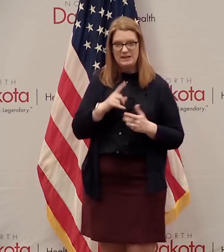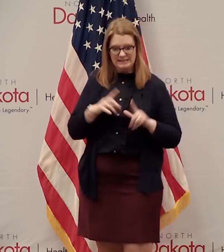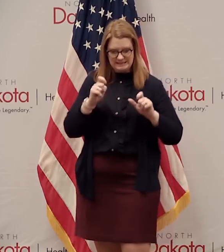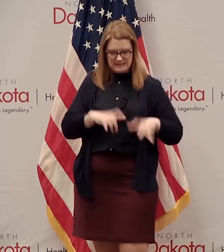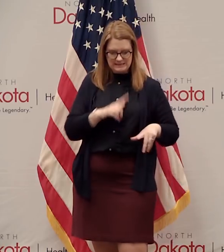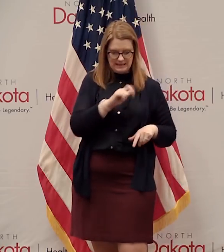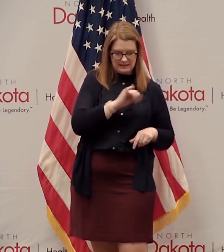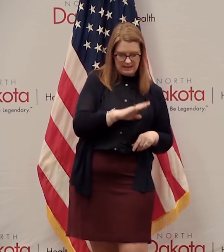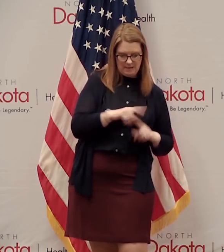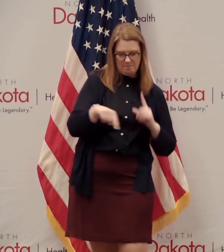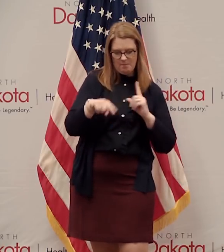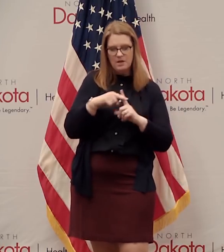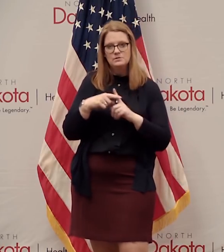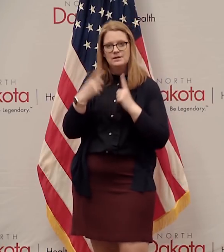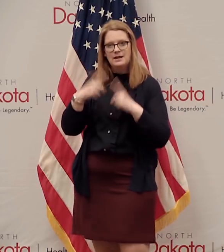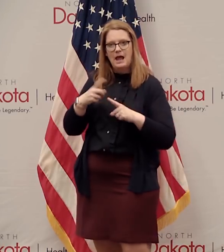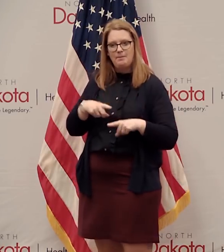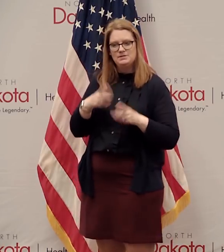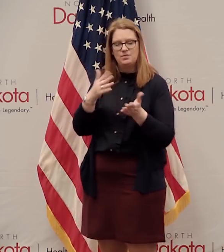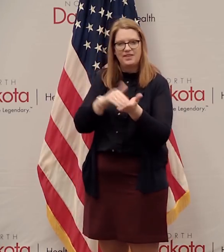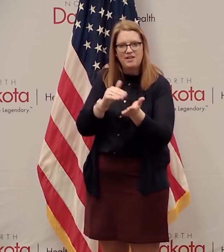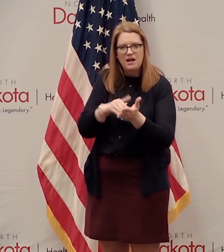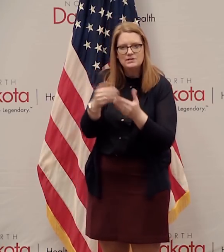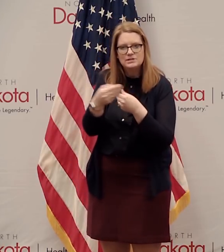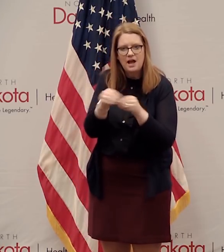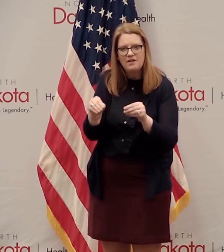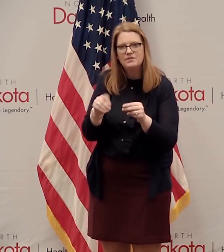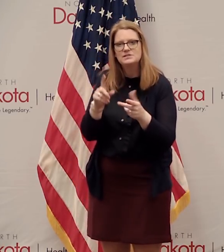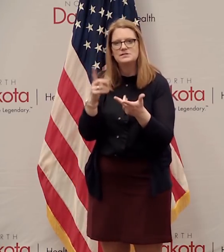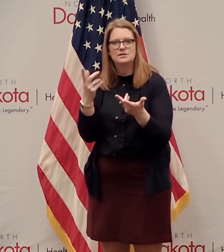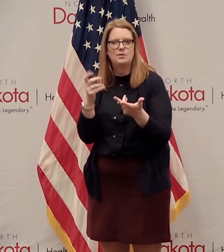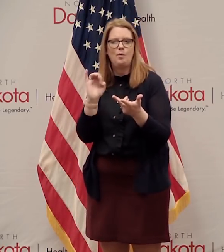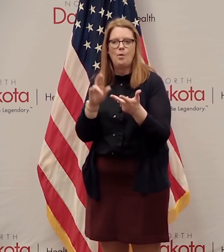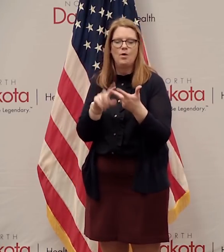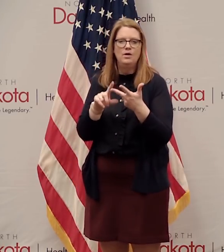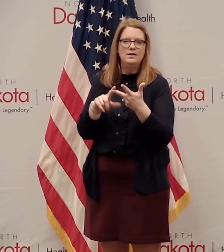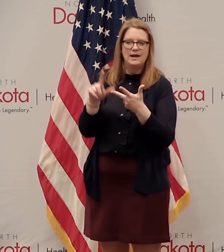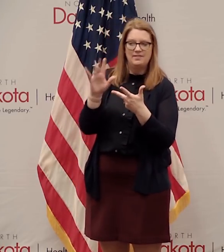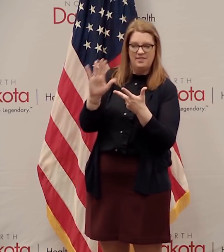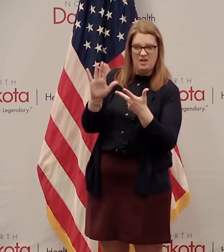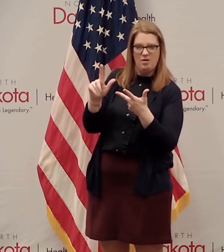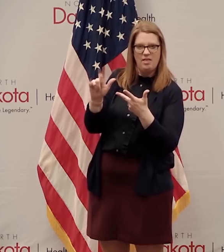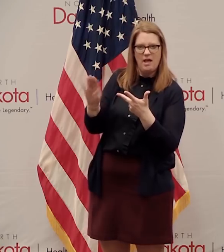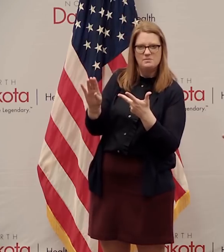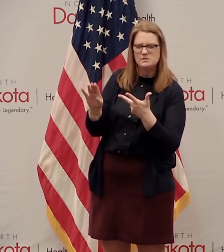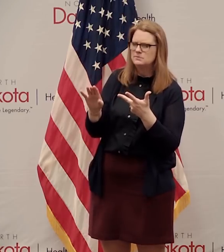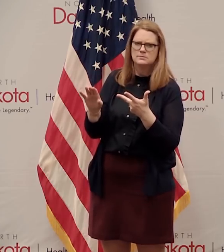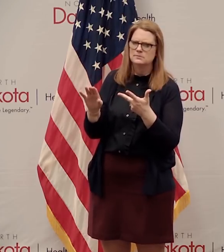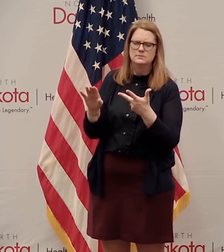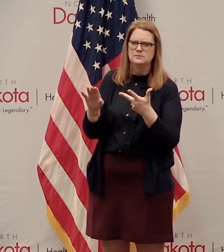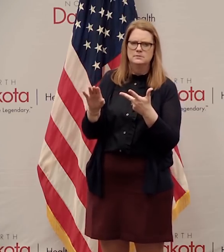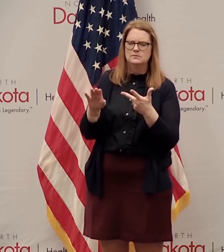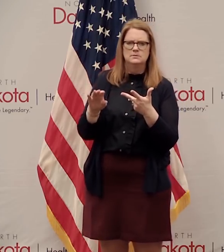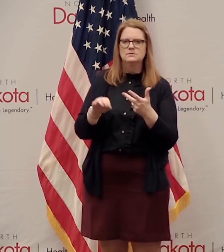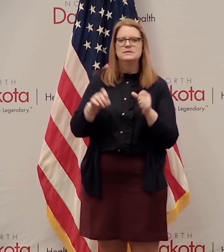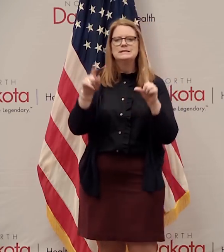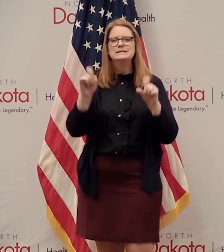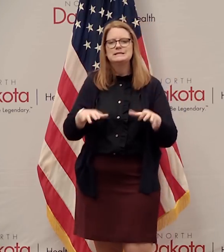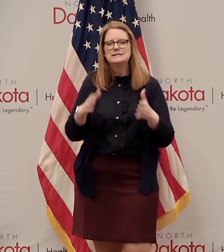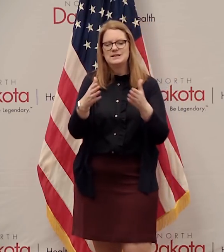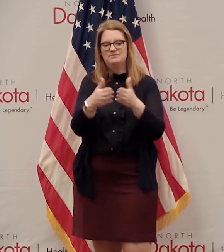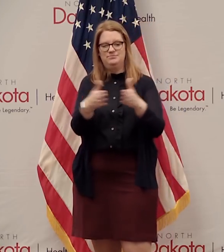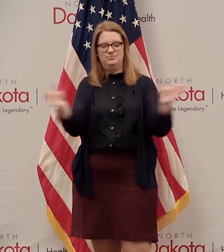at the lab plus what happens at the providers at point of care or in providers' labs. Testing is going to be something that almost every